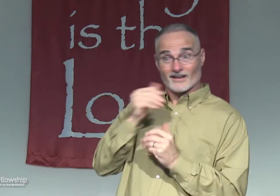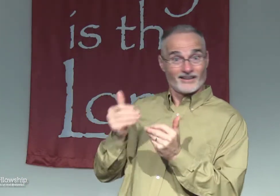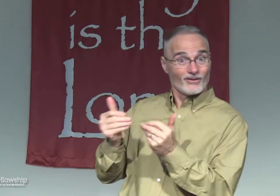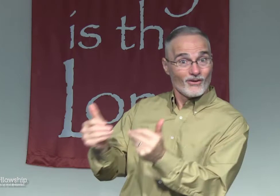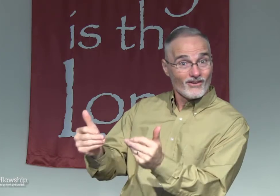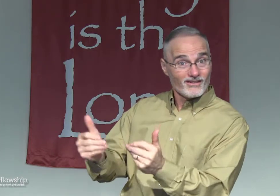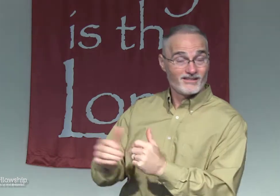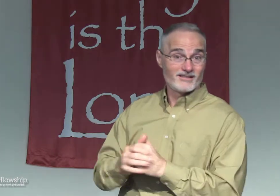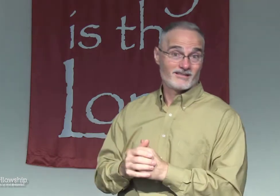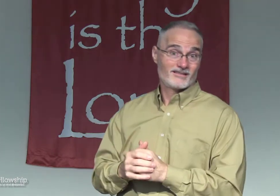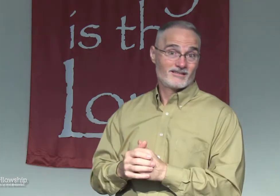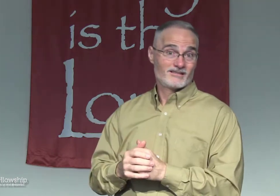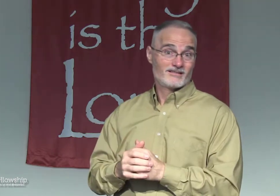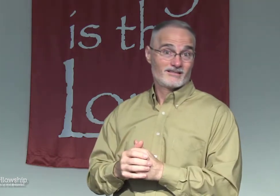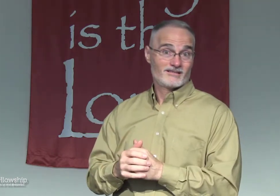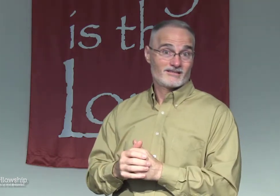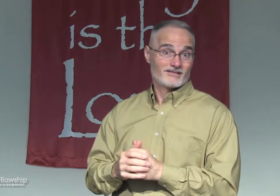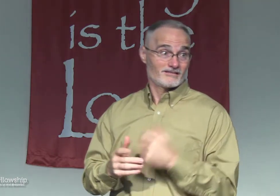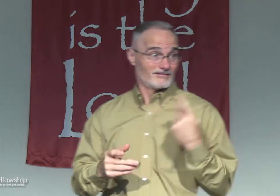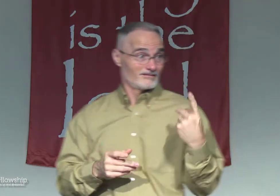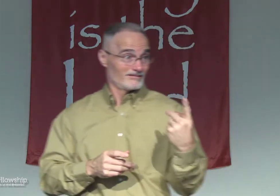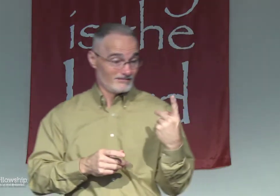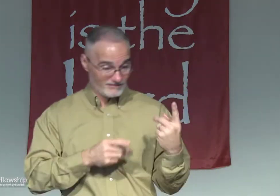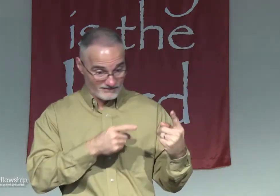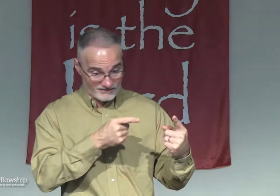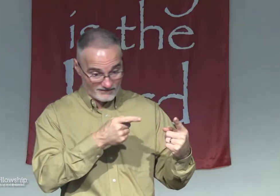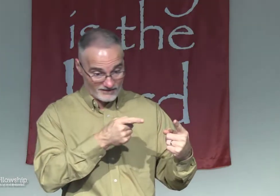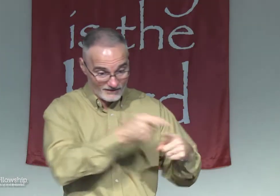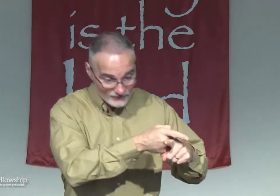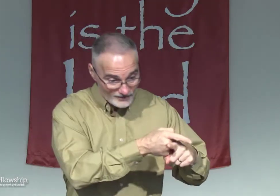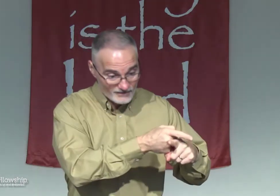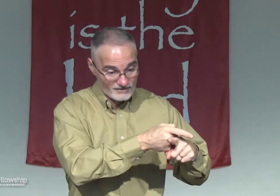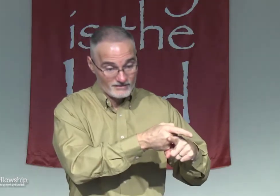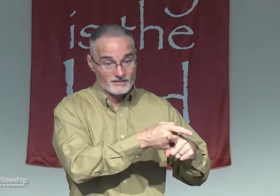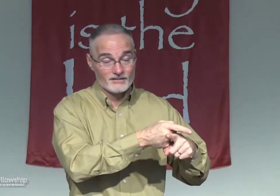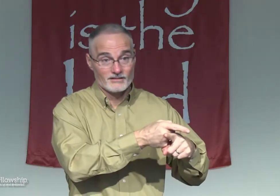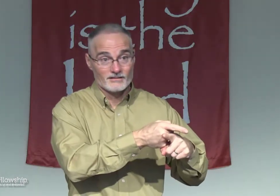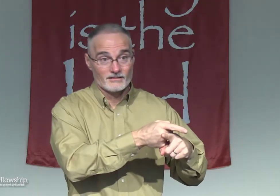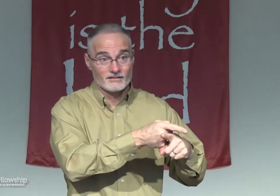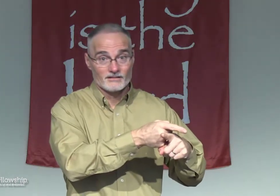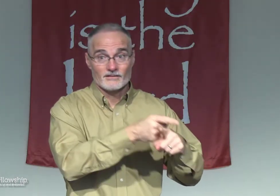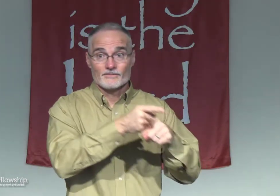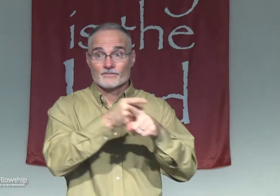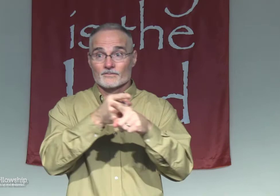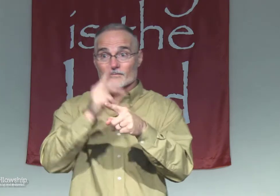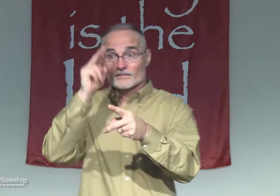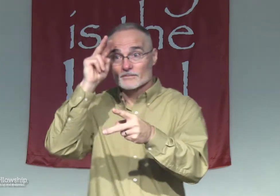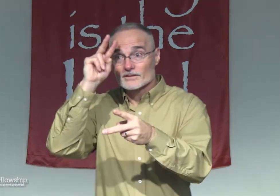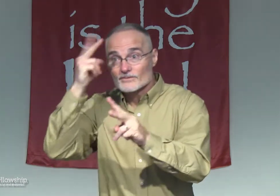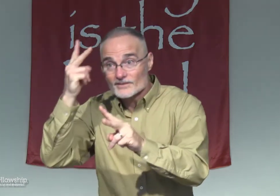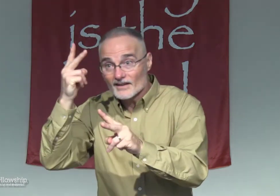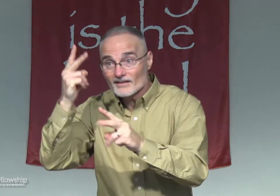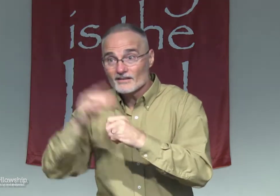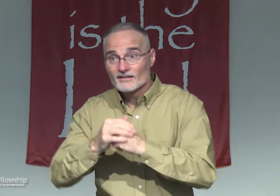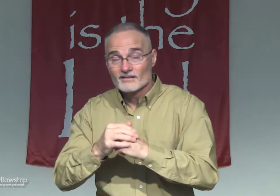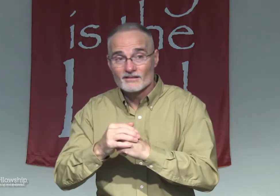So then take someone that we don't even get along with, someone that we have a personal conflict with, when